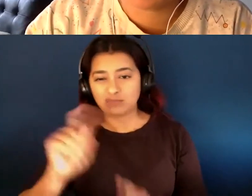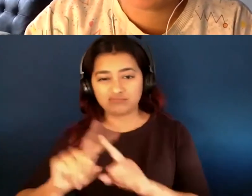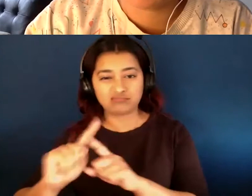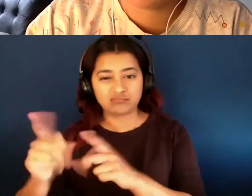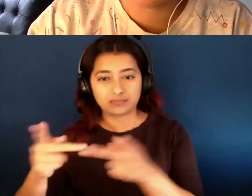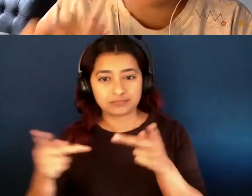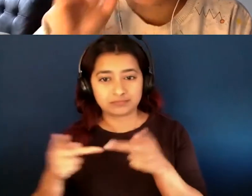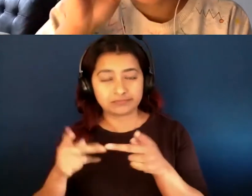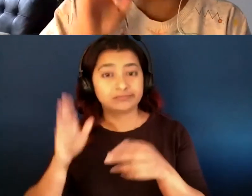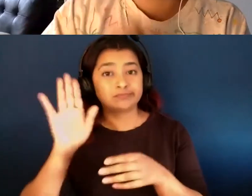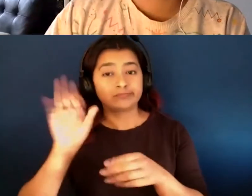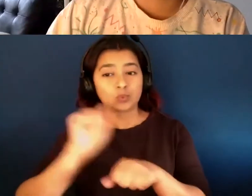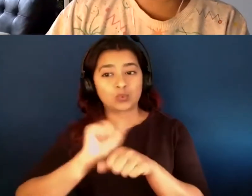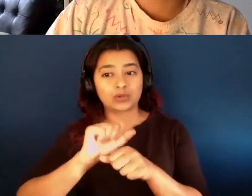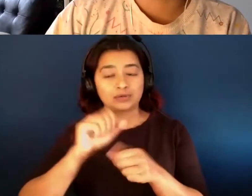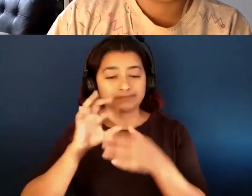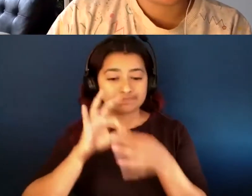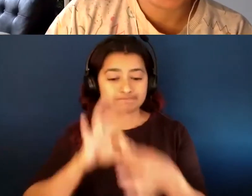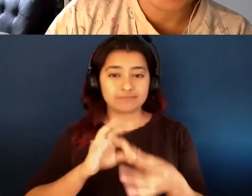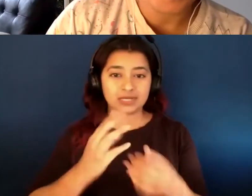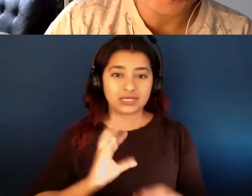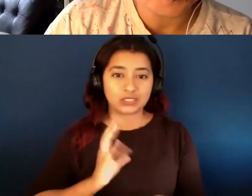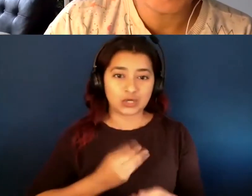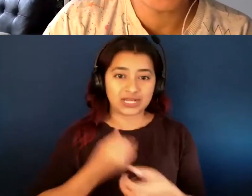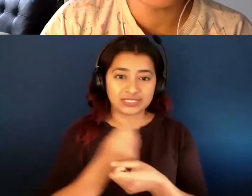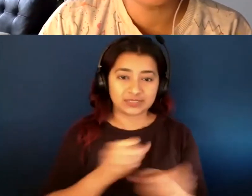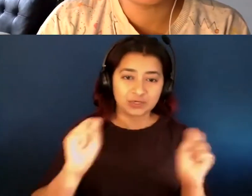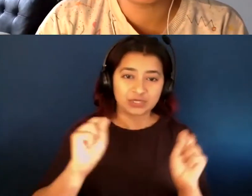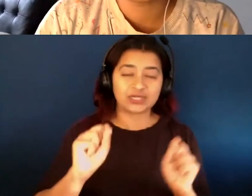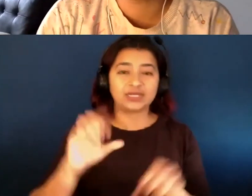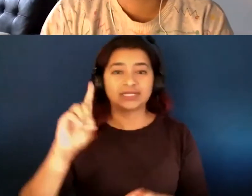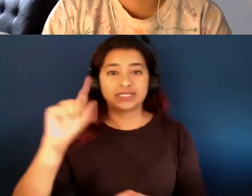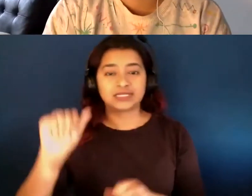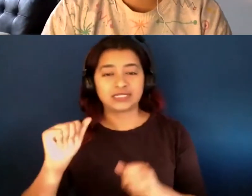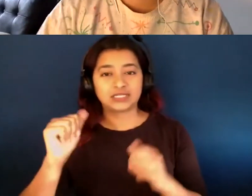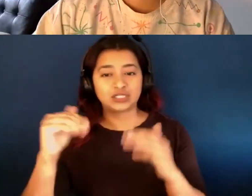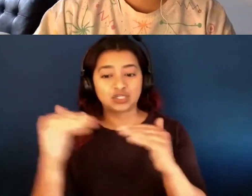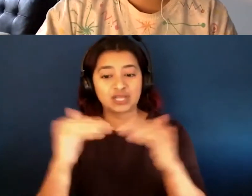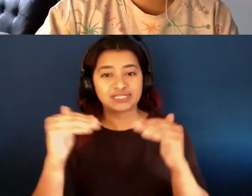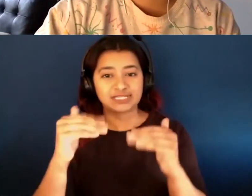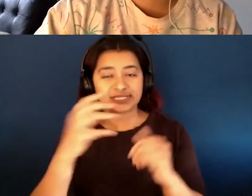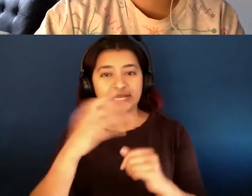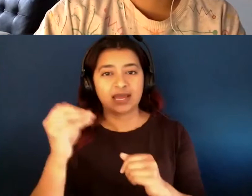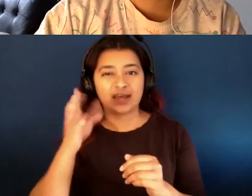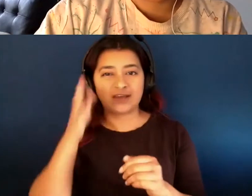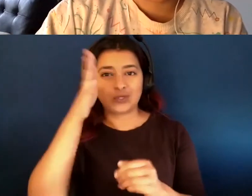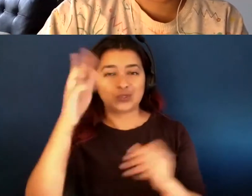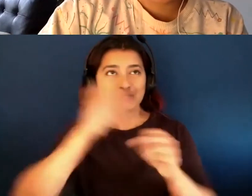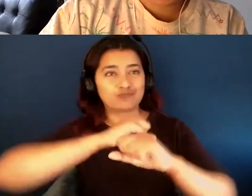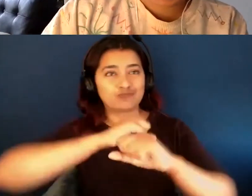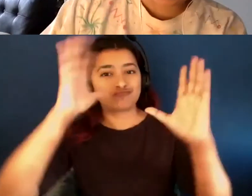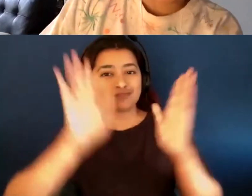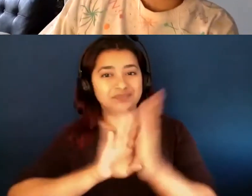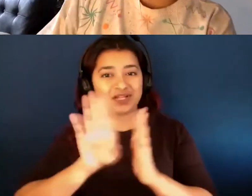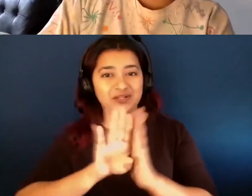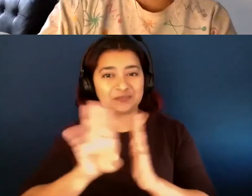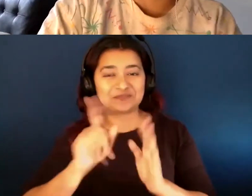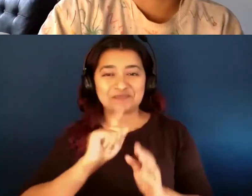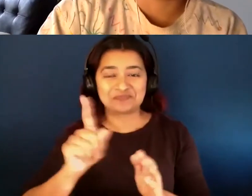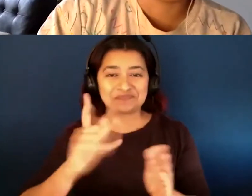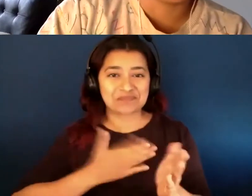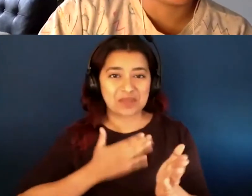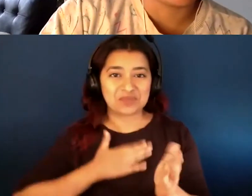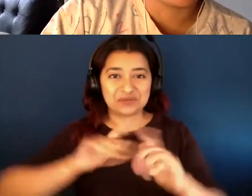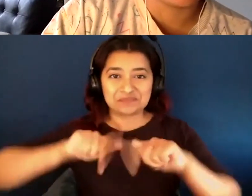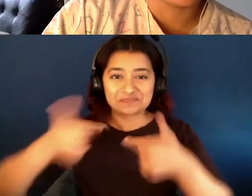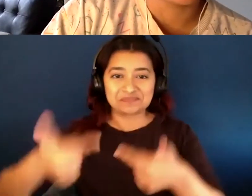trans liberation, disability justice, and future building. And I would so happy to hand it off to our